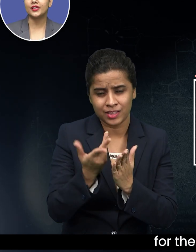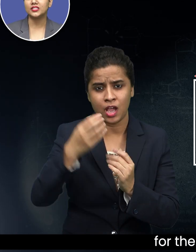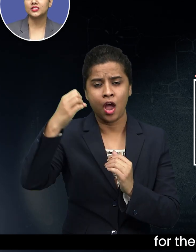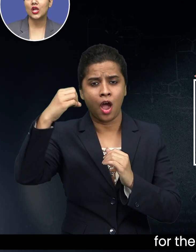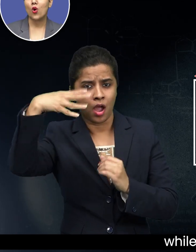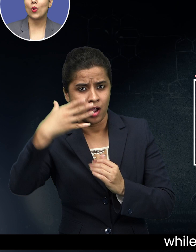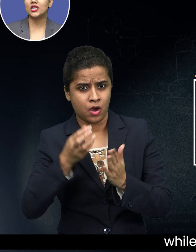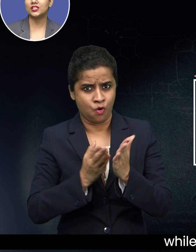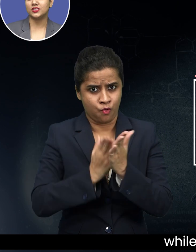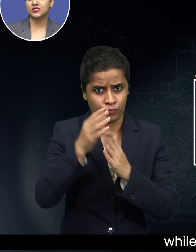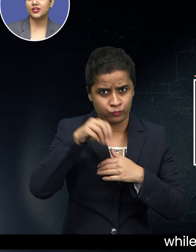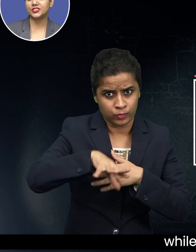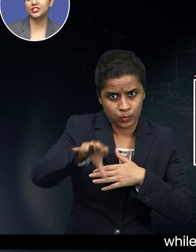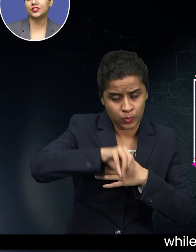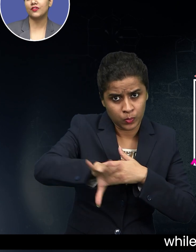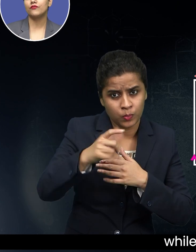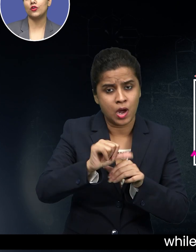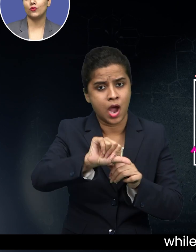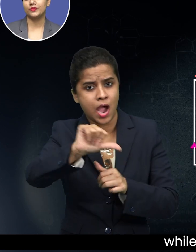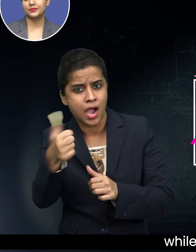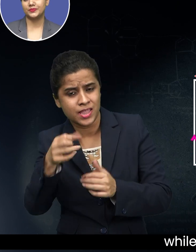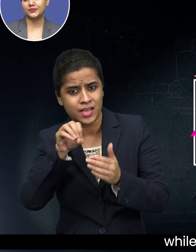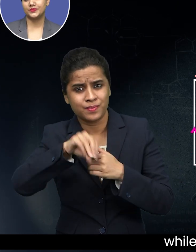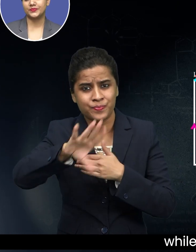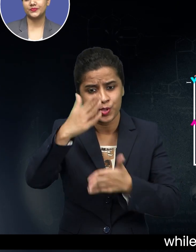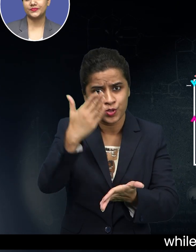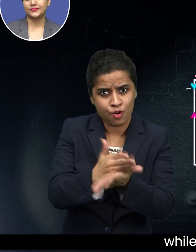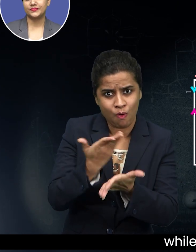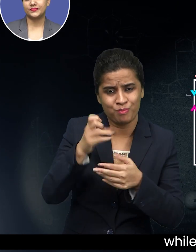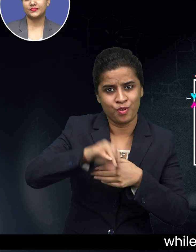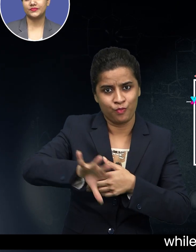electric current while others resist the flow.